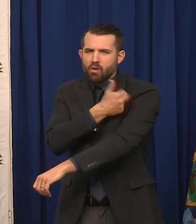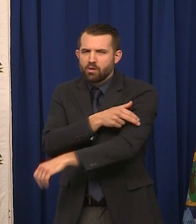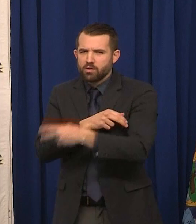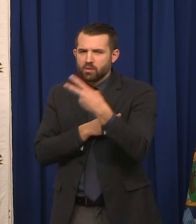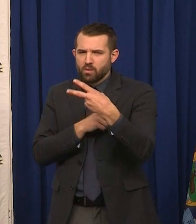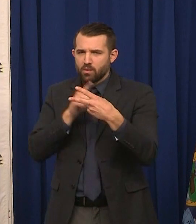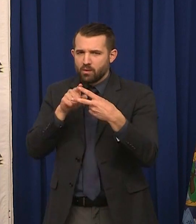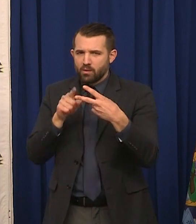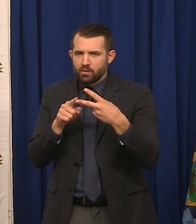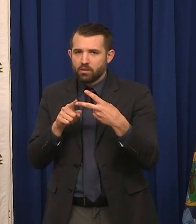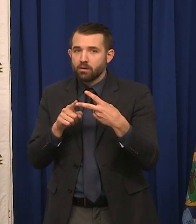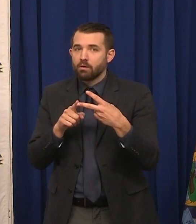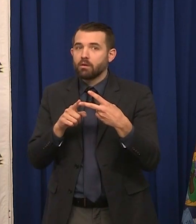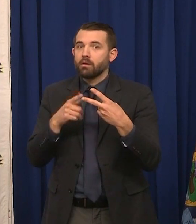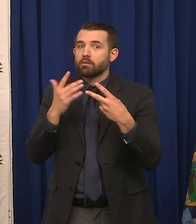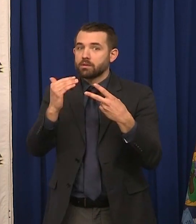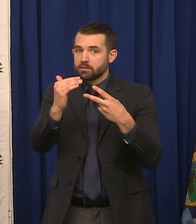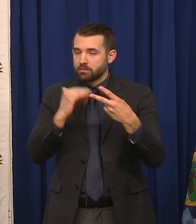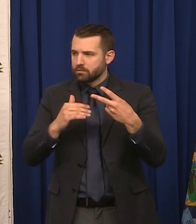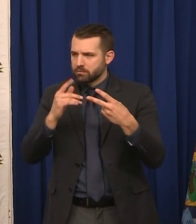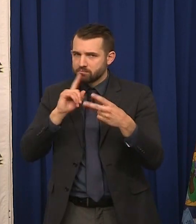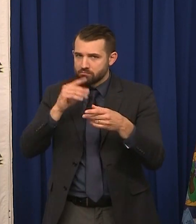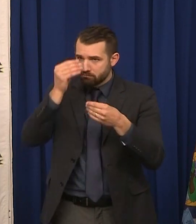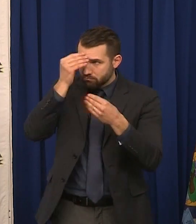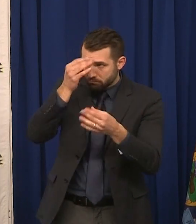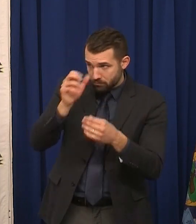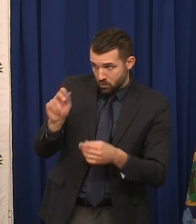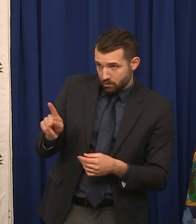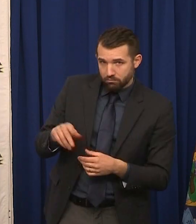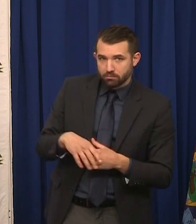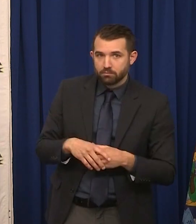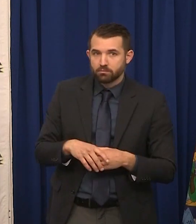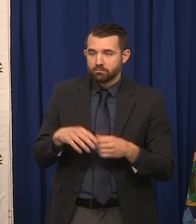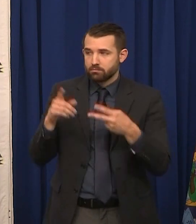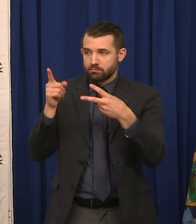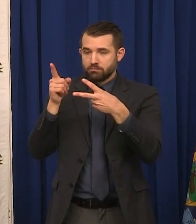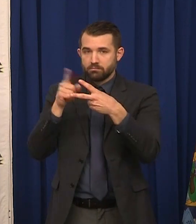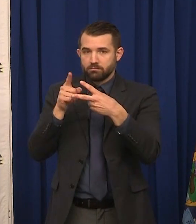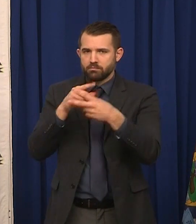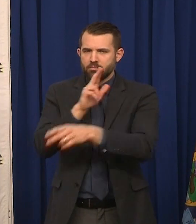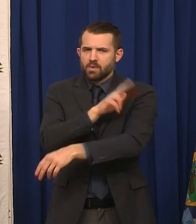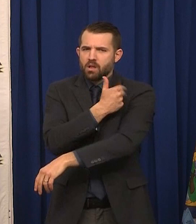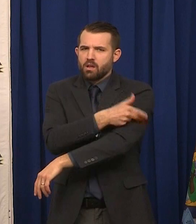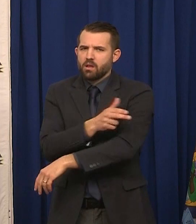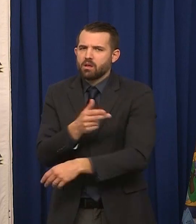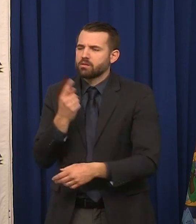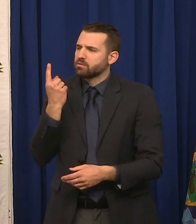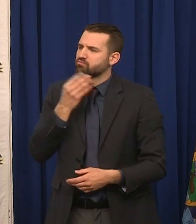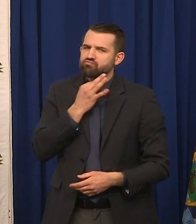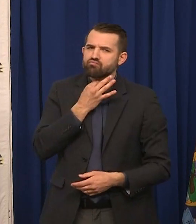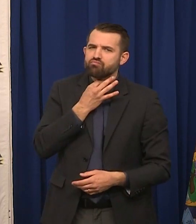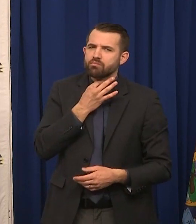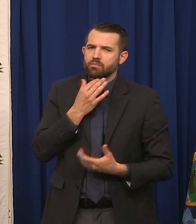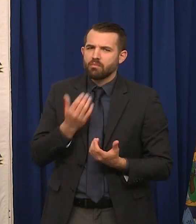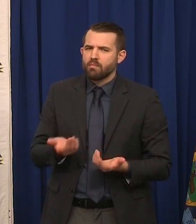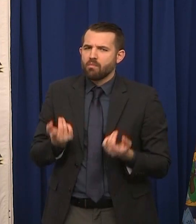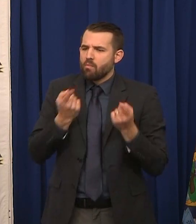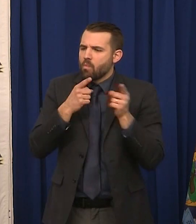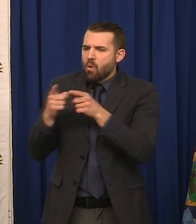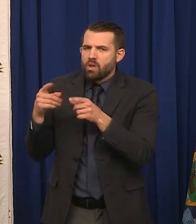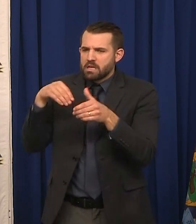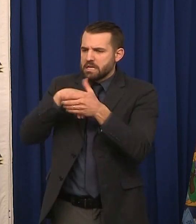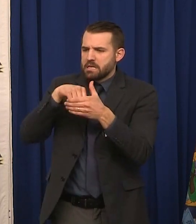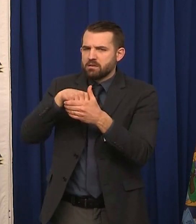please. First, the hospitals. What is happening inside these hospitals now? We see from New York and those places